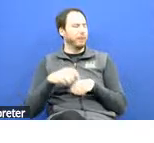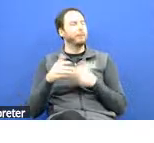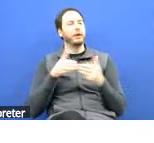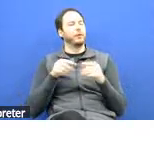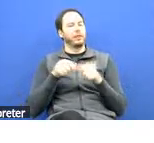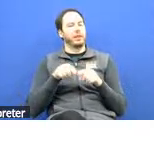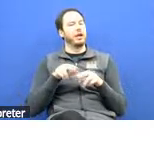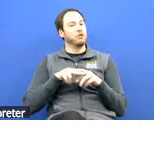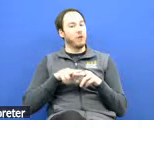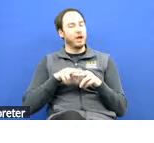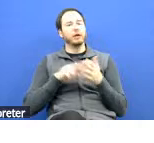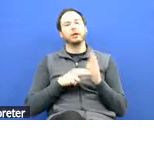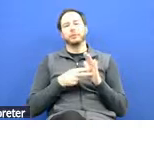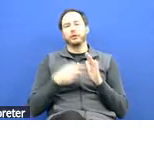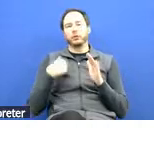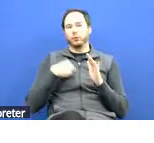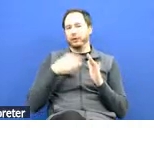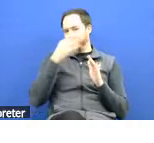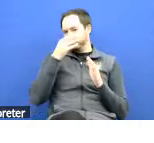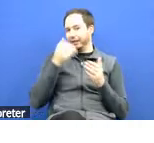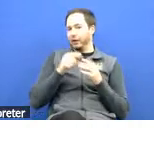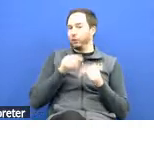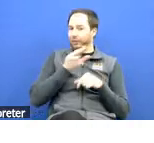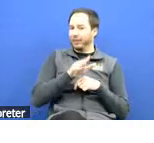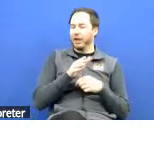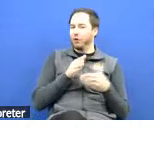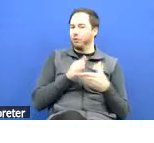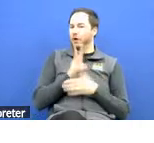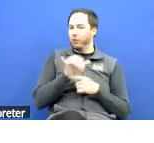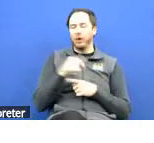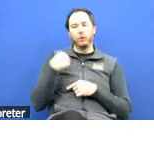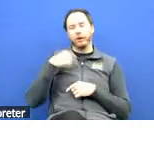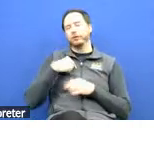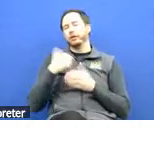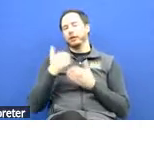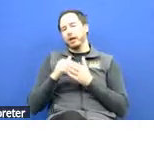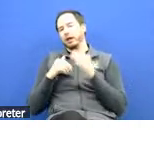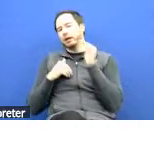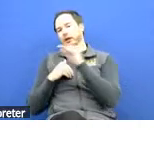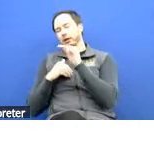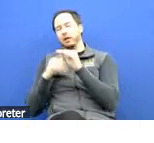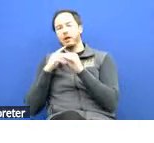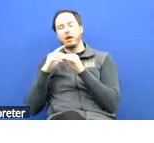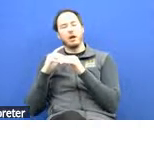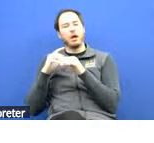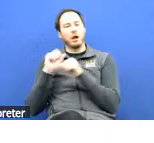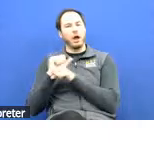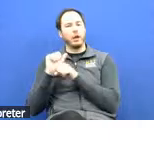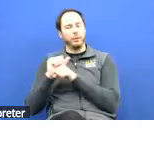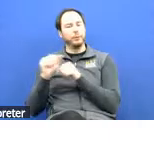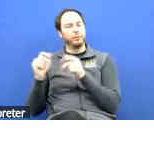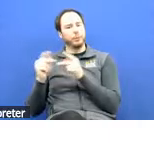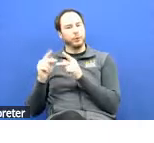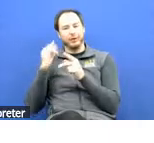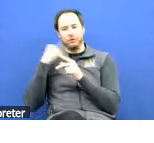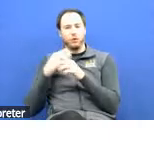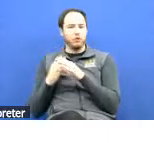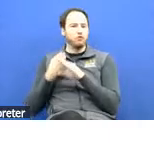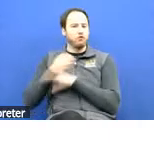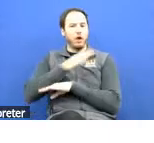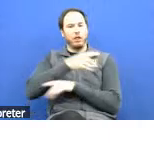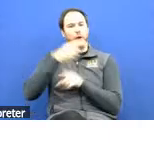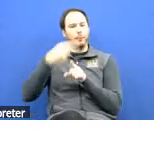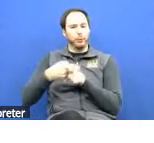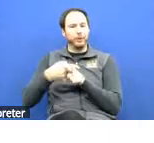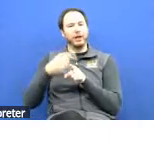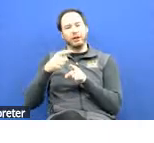So, if we come within their right of way, then we need to get an occupancy permit. If we cross them perpendicular, for example, we'll need to get a